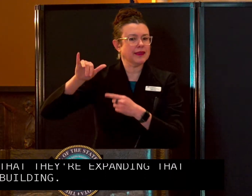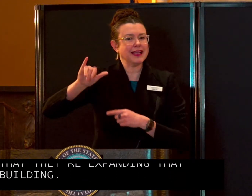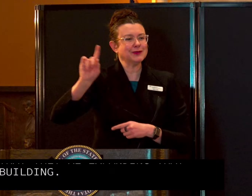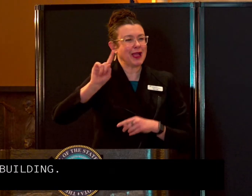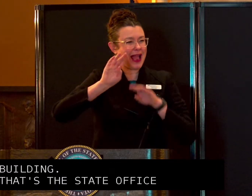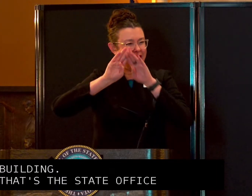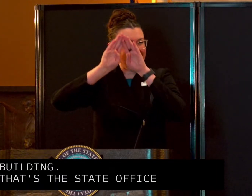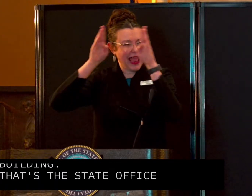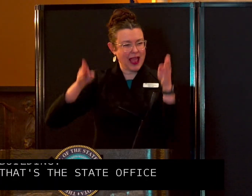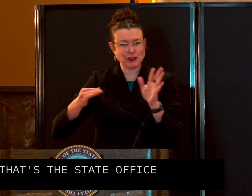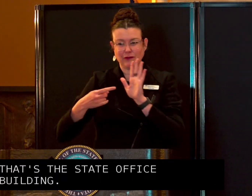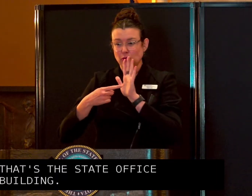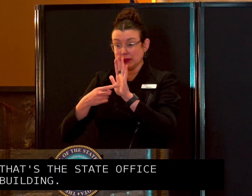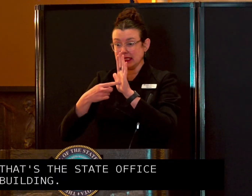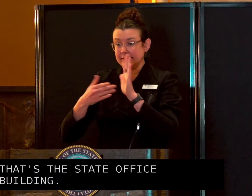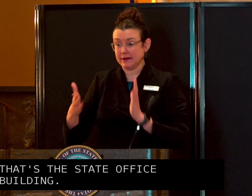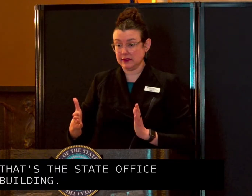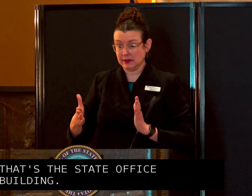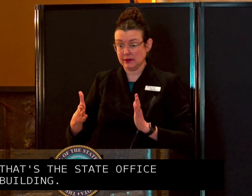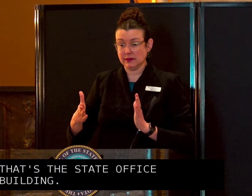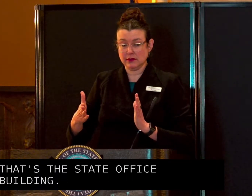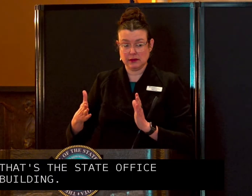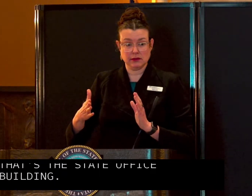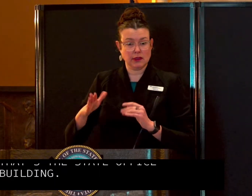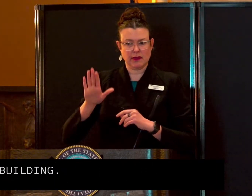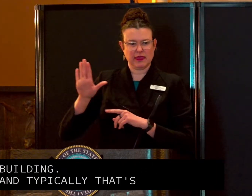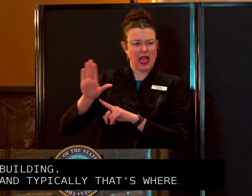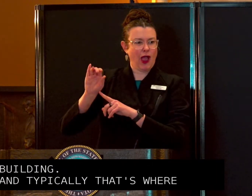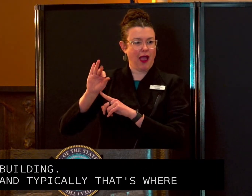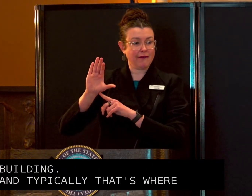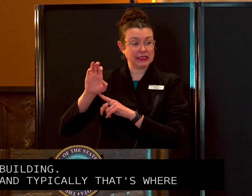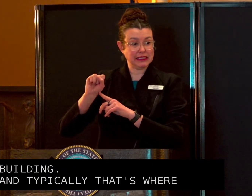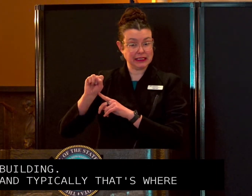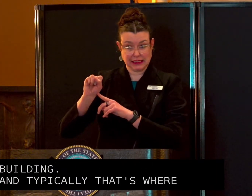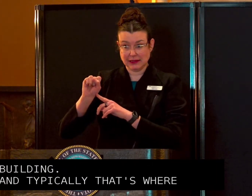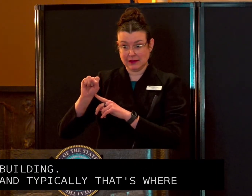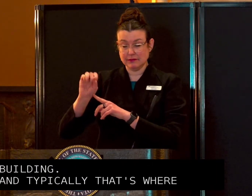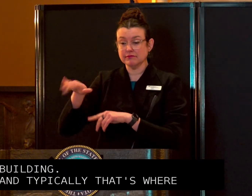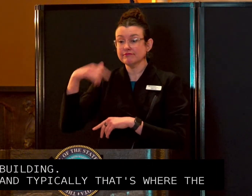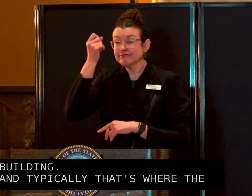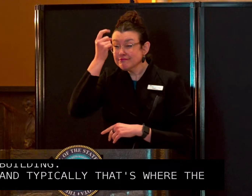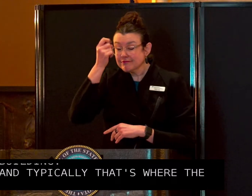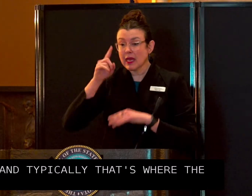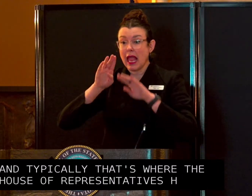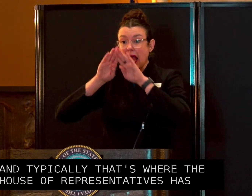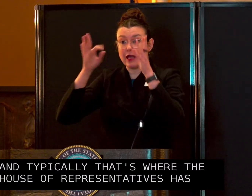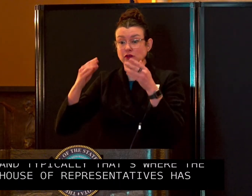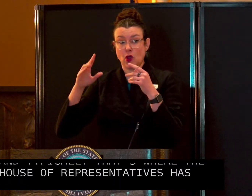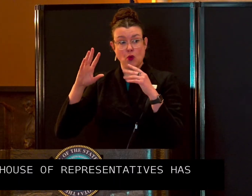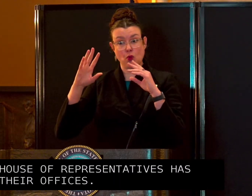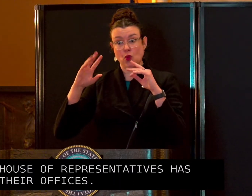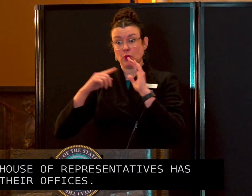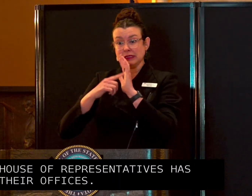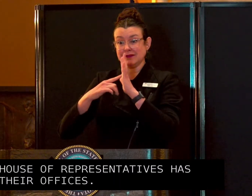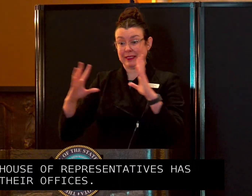building. And typically that's where the House of Representatives has their offices.